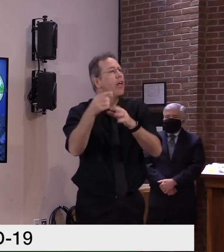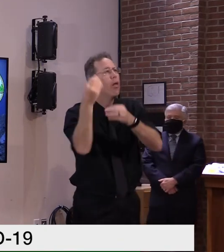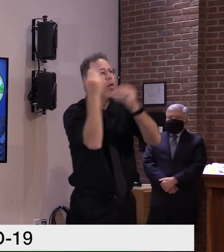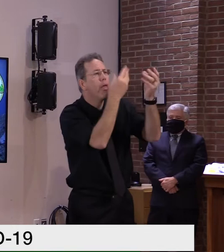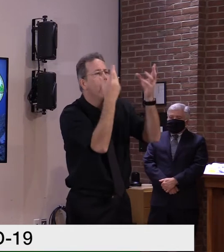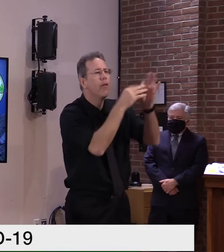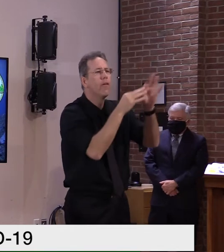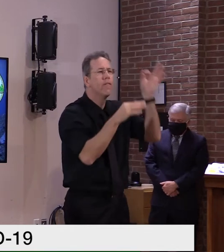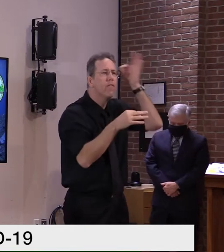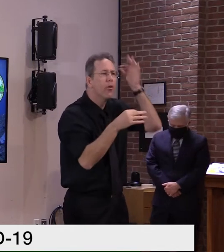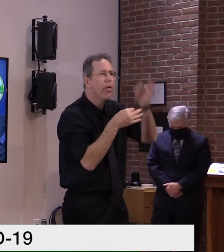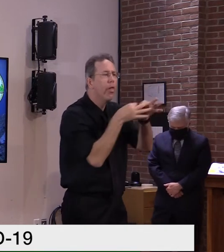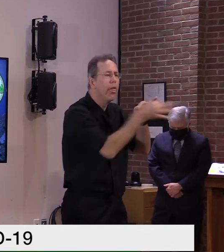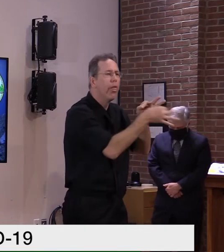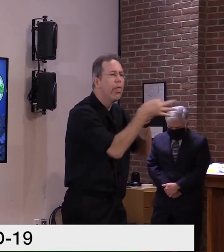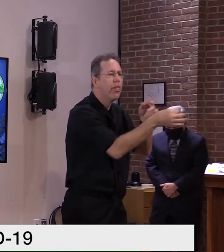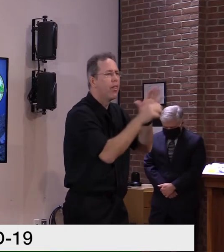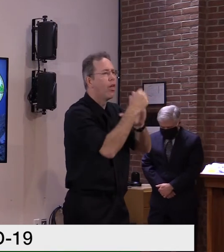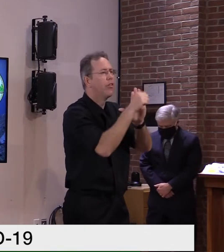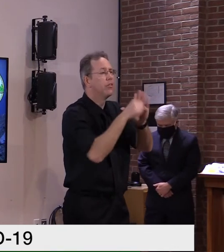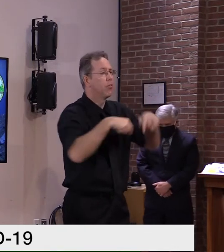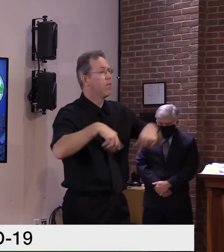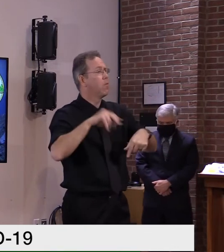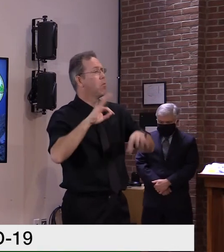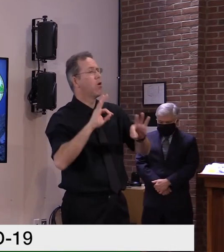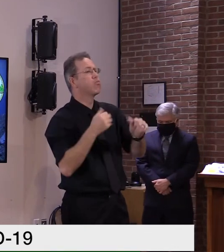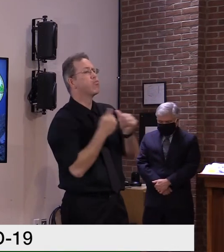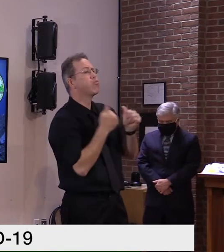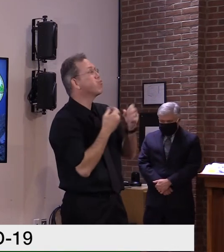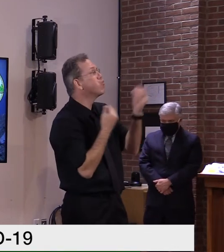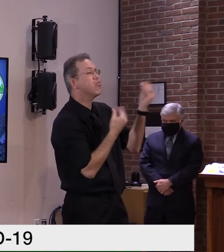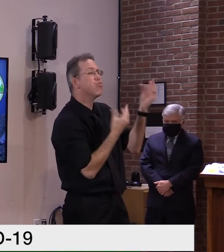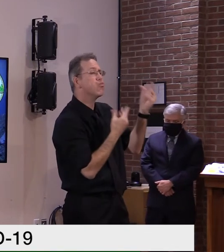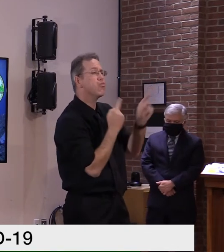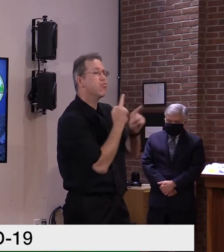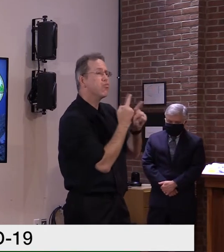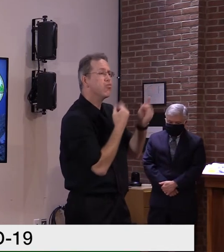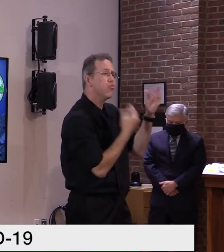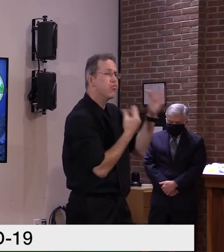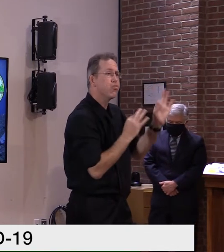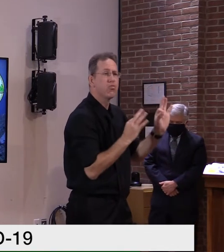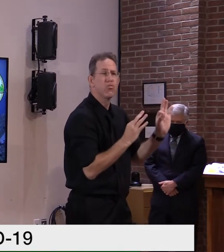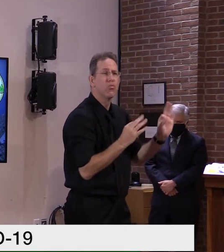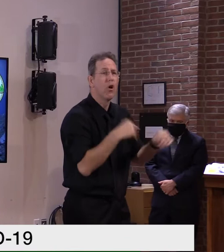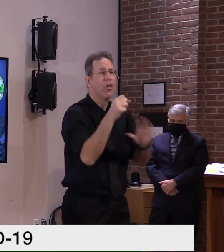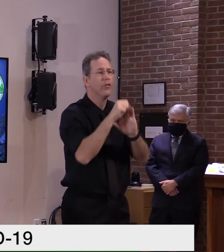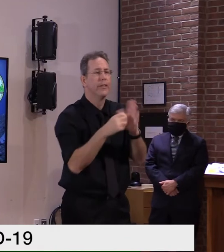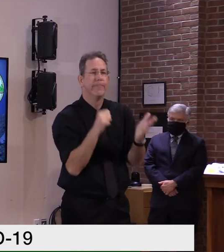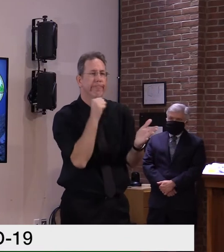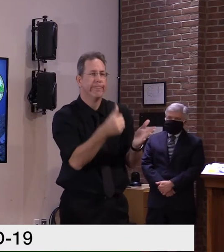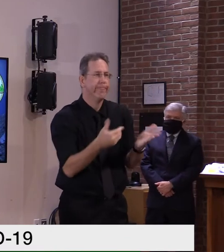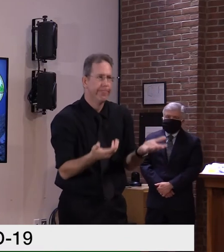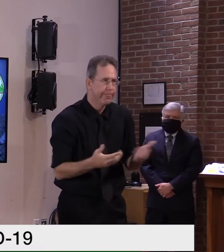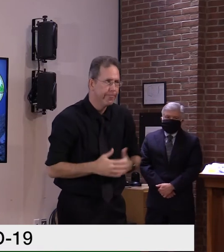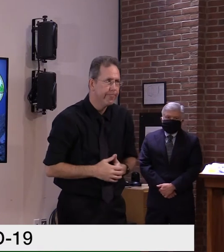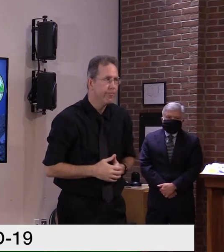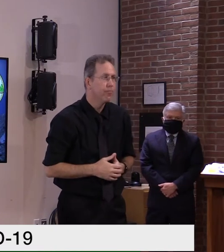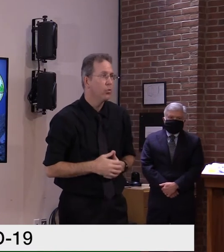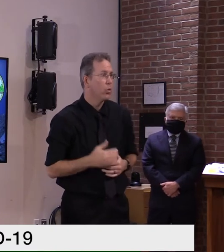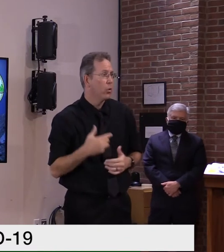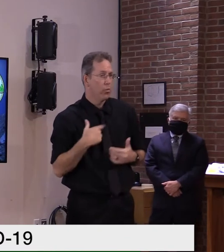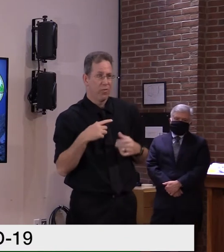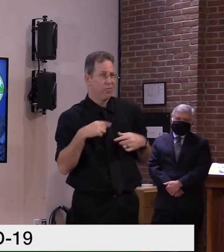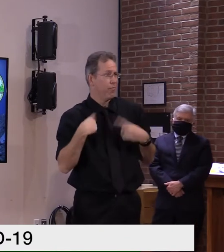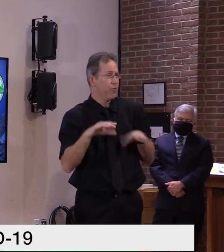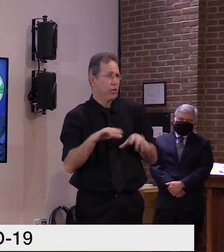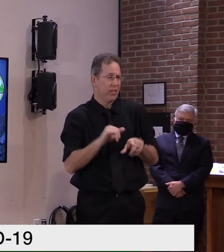place. And it sounds like, based on the article, some states are having trouble reporting PUA filing data on a